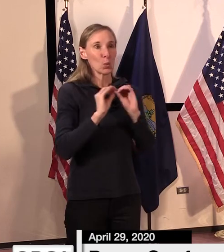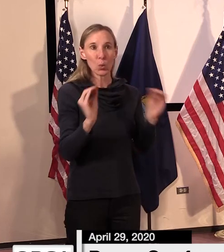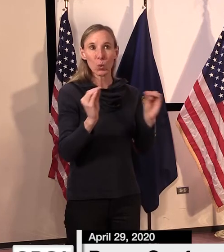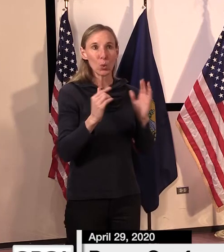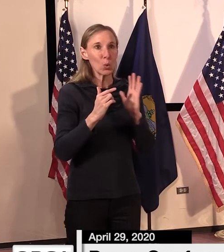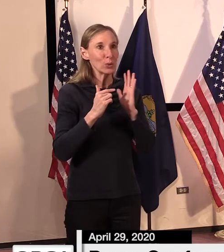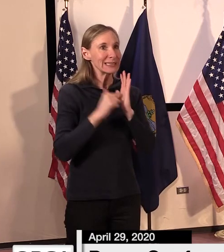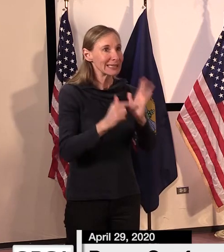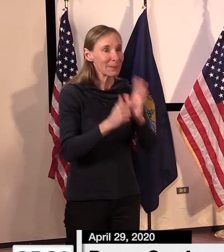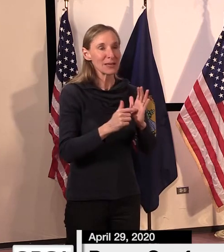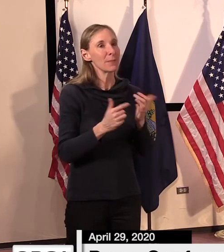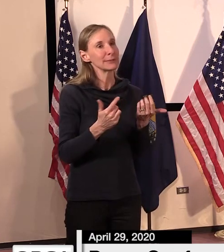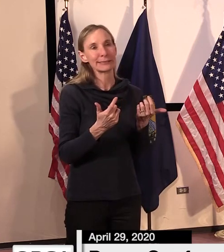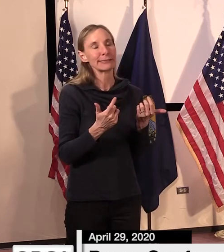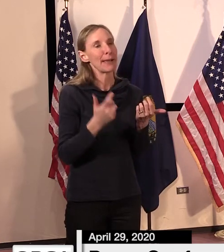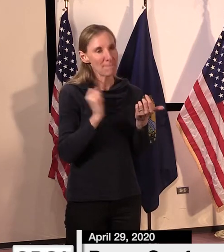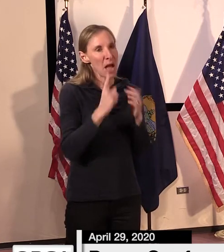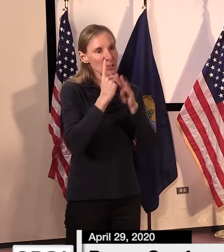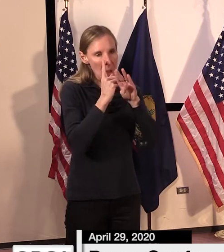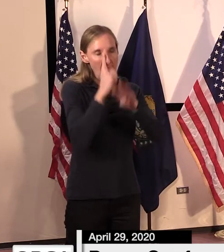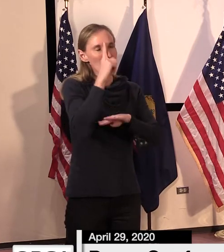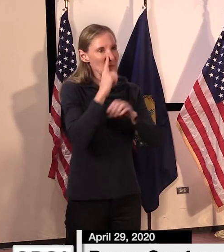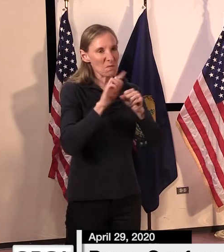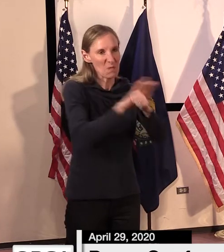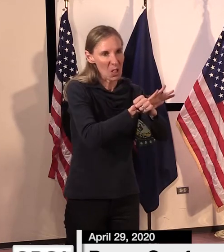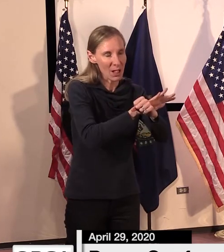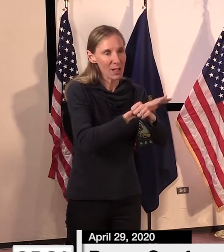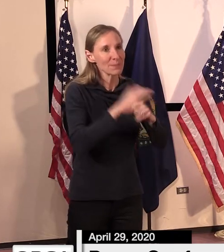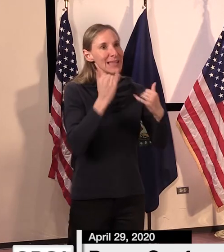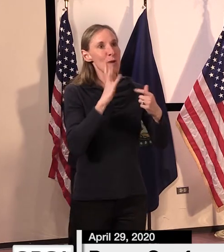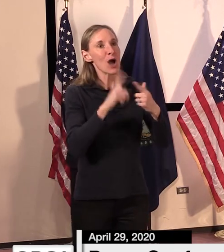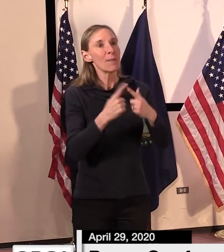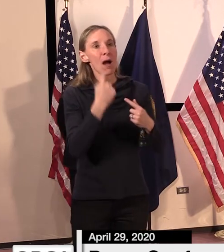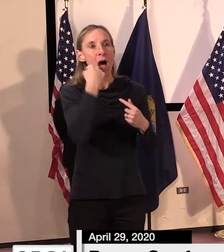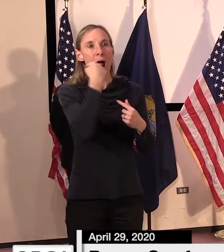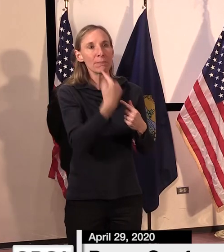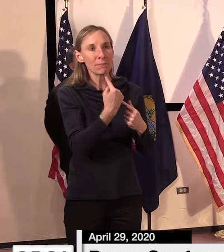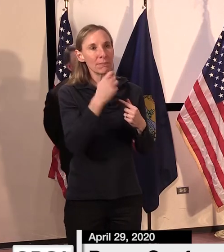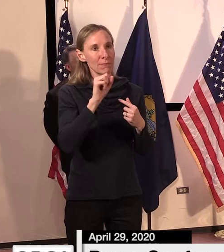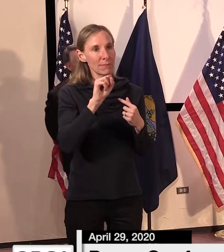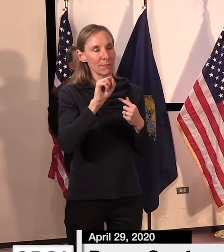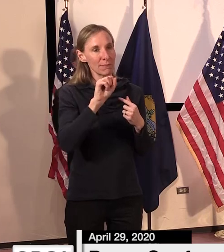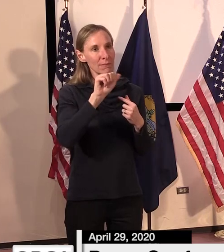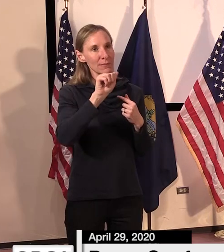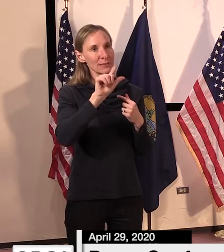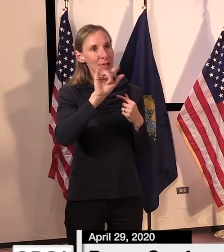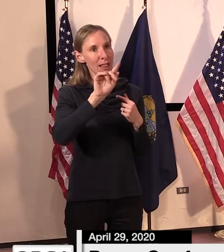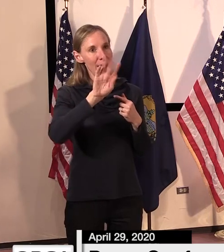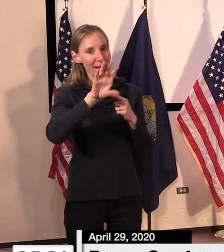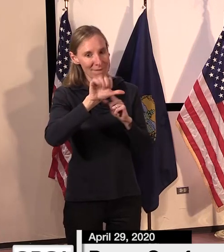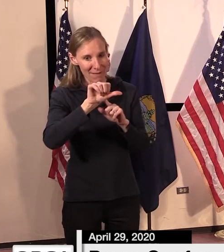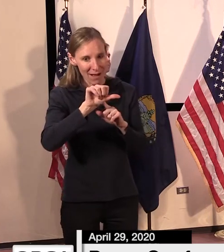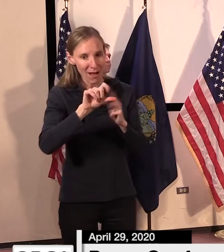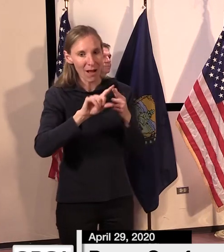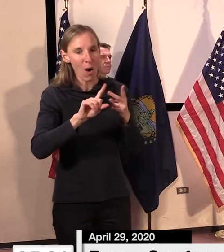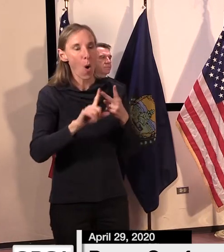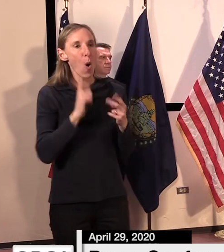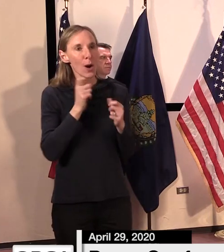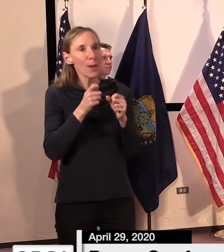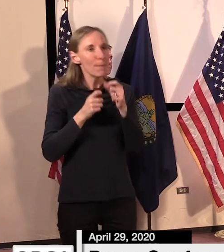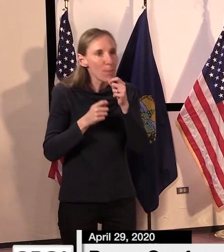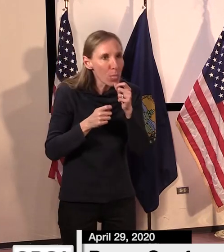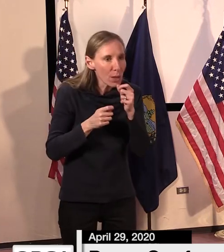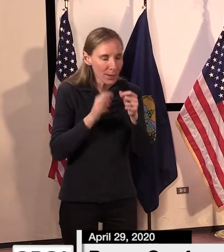using saliva. There's talk about testing that can be done, on the scene in point of care versus in a